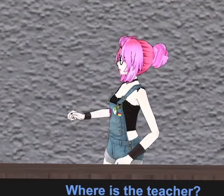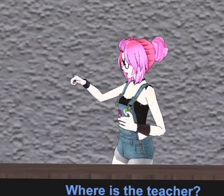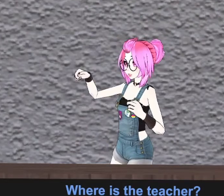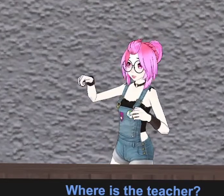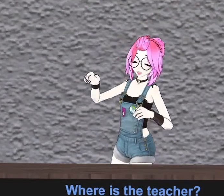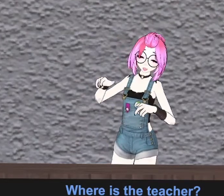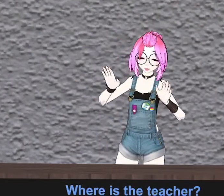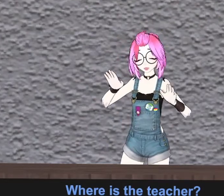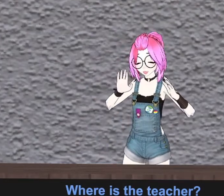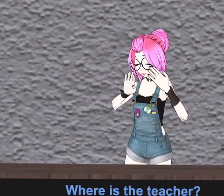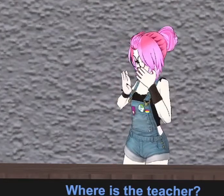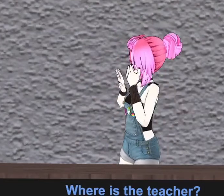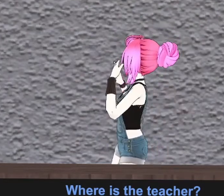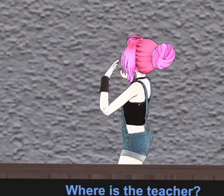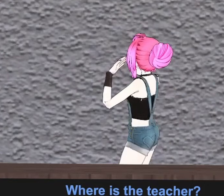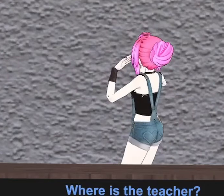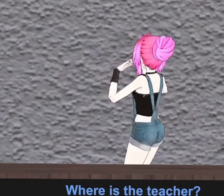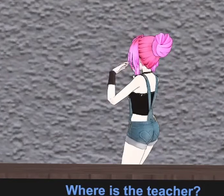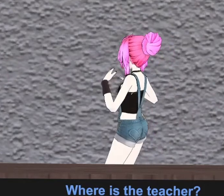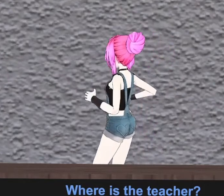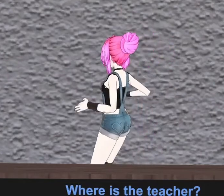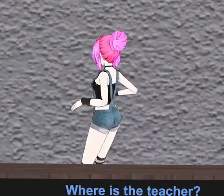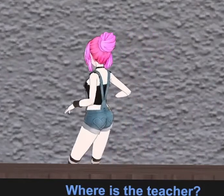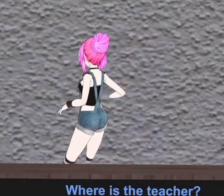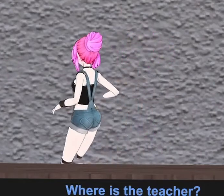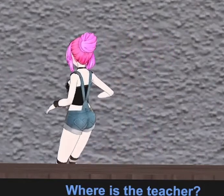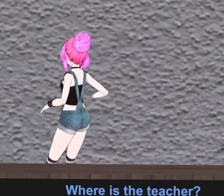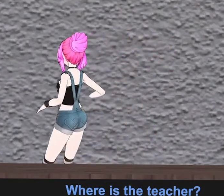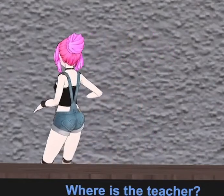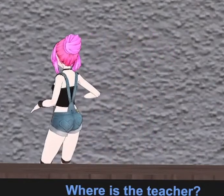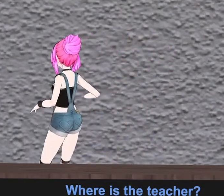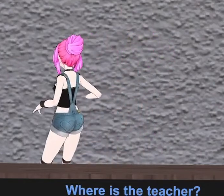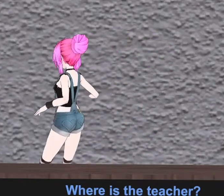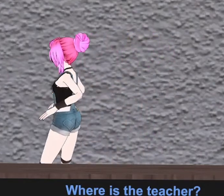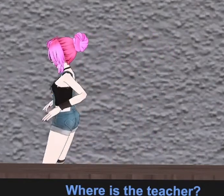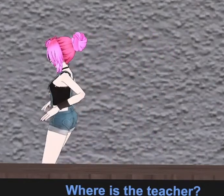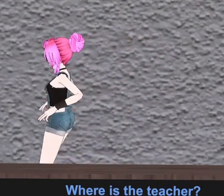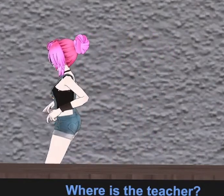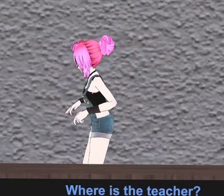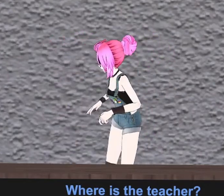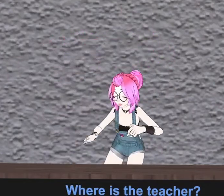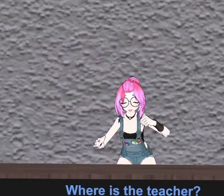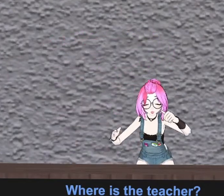Oh, yeah. So, okay, hold on. I have to sit back down. I'm an old lady. I can't stand up for so long.